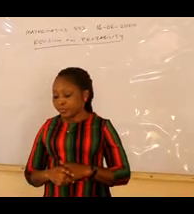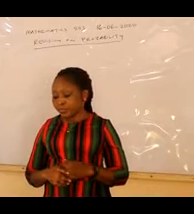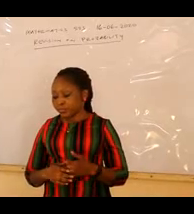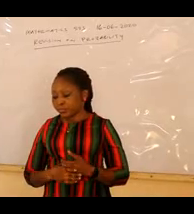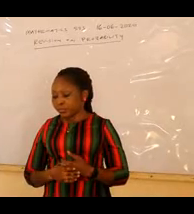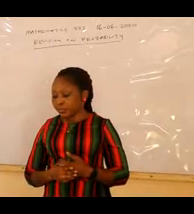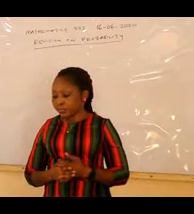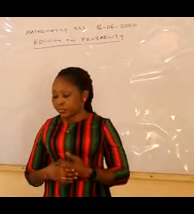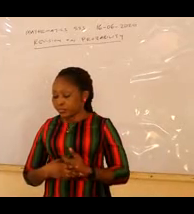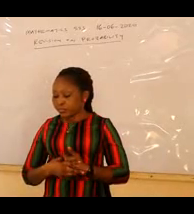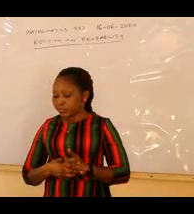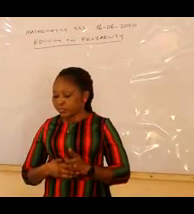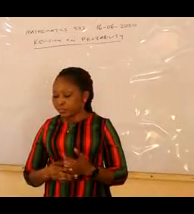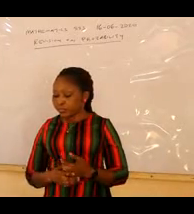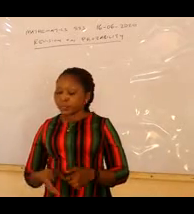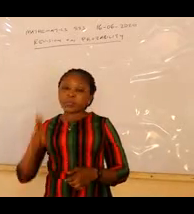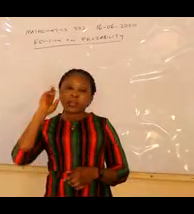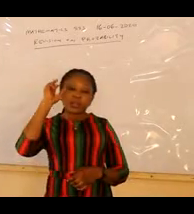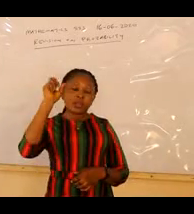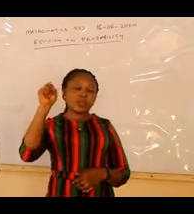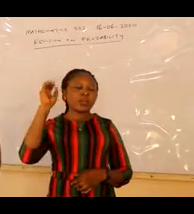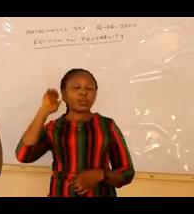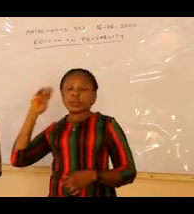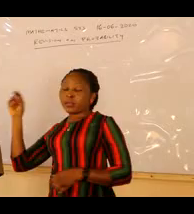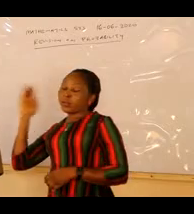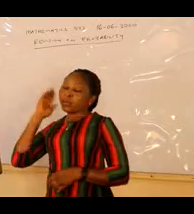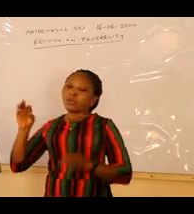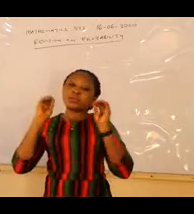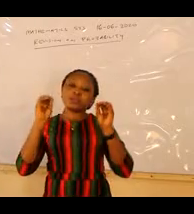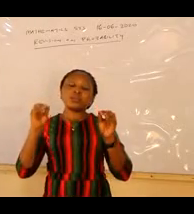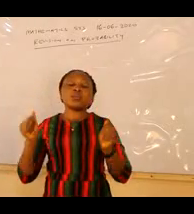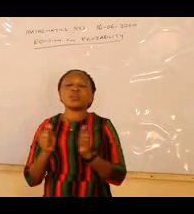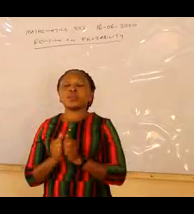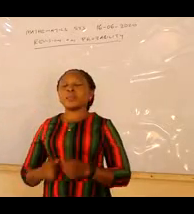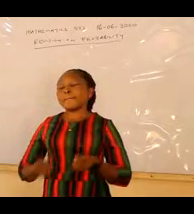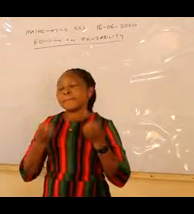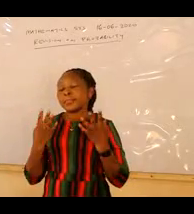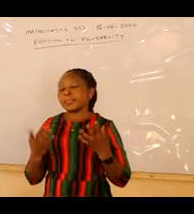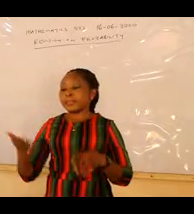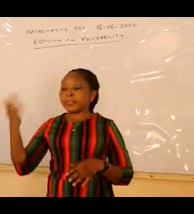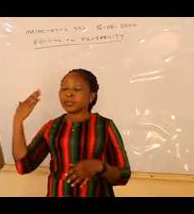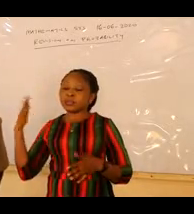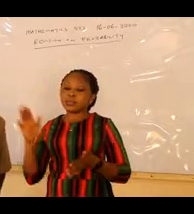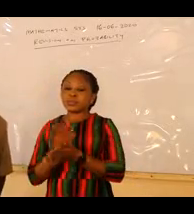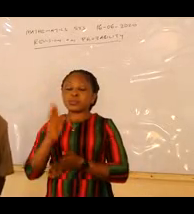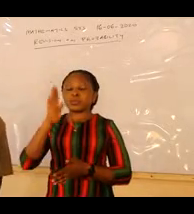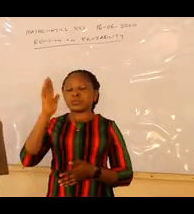I'll revise with so many past questions, but we don't have the idea